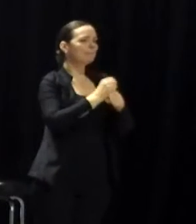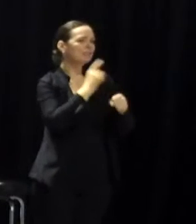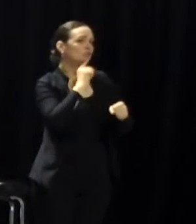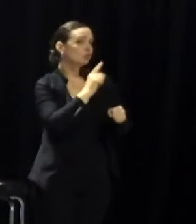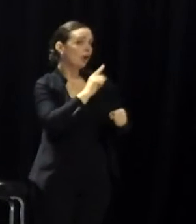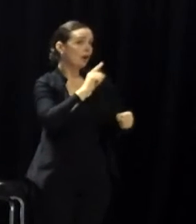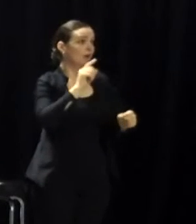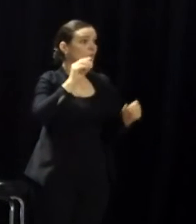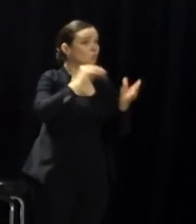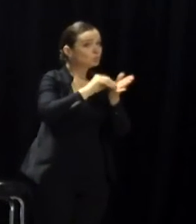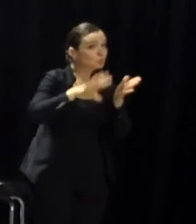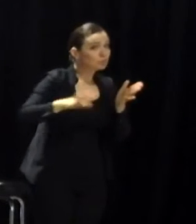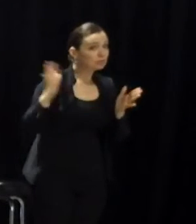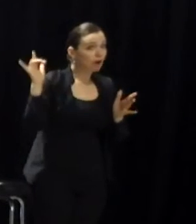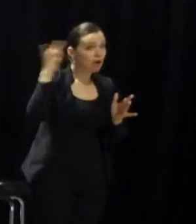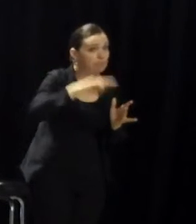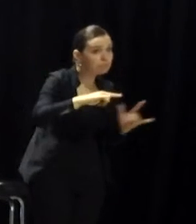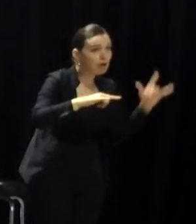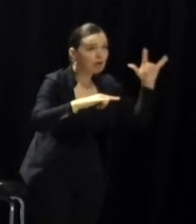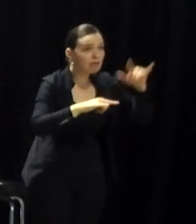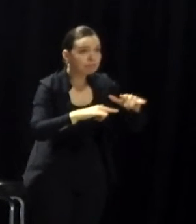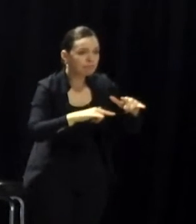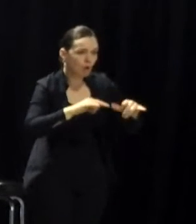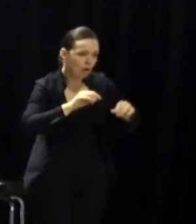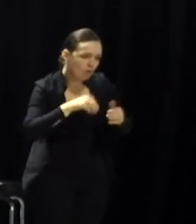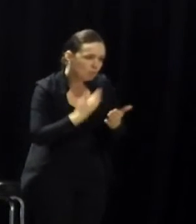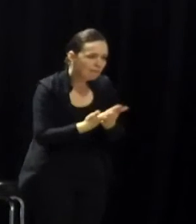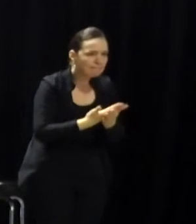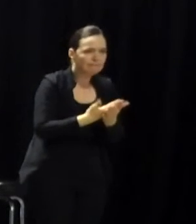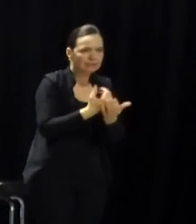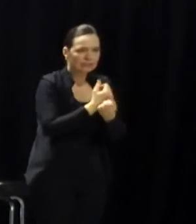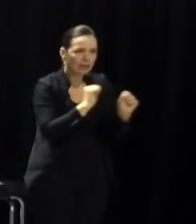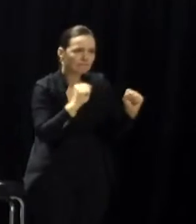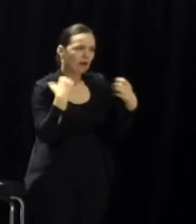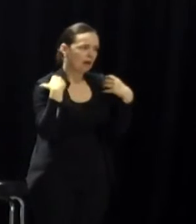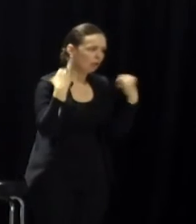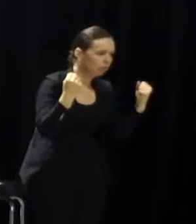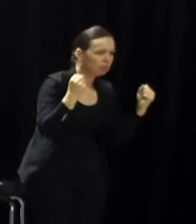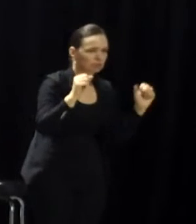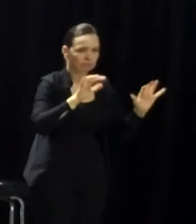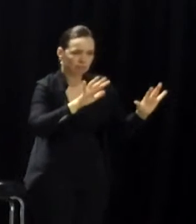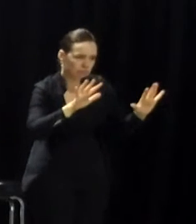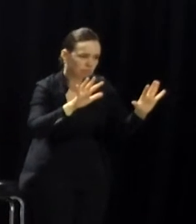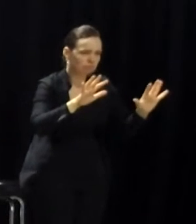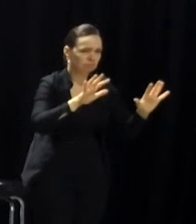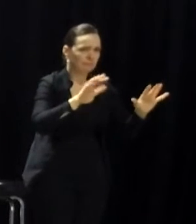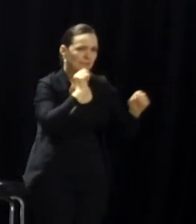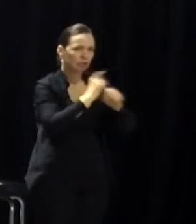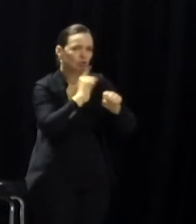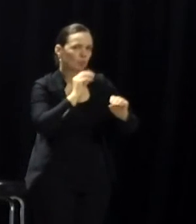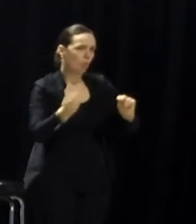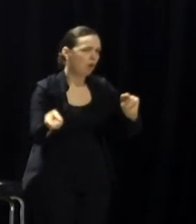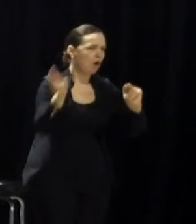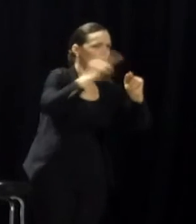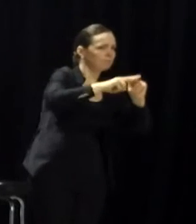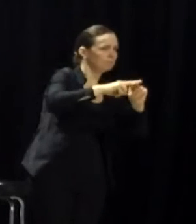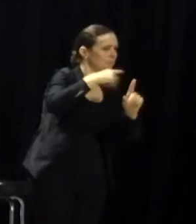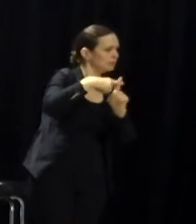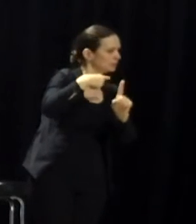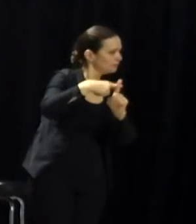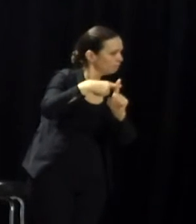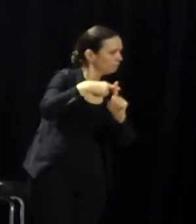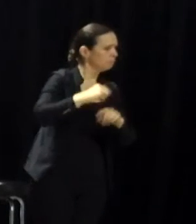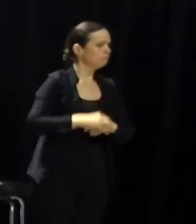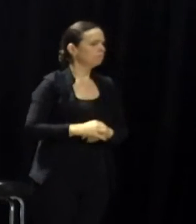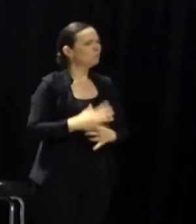is beneficial. So I want to thank SU again for their partnership on that, and we'll continue to work